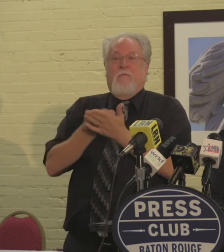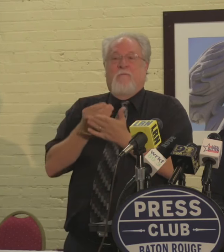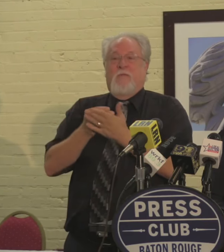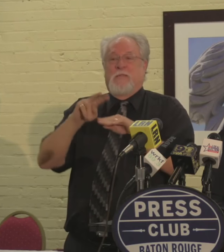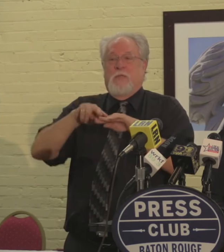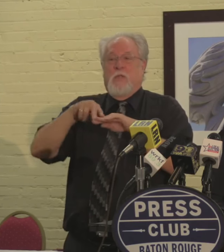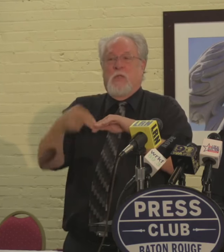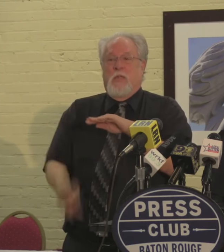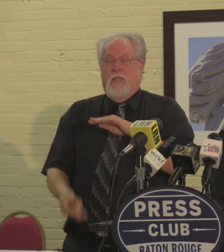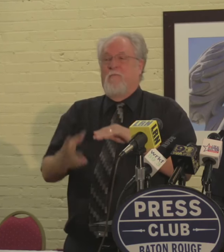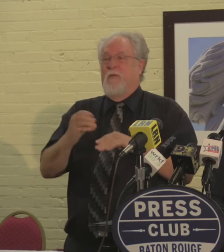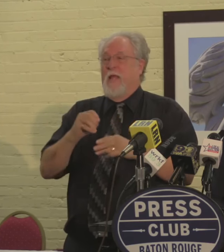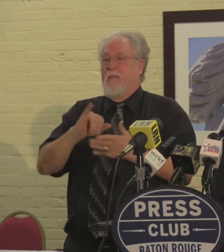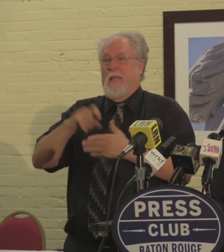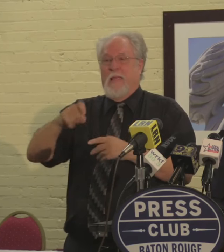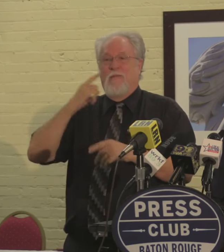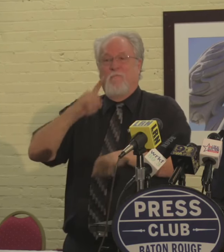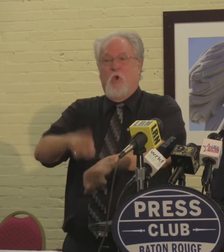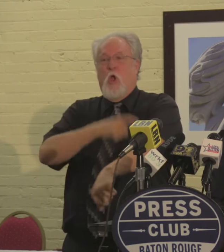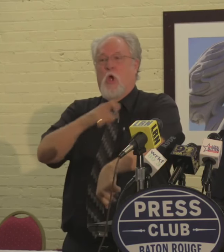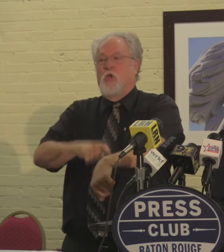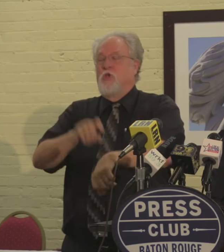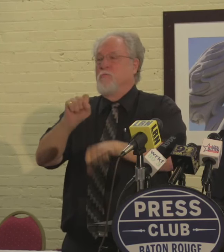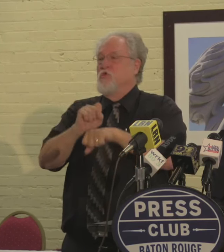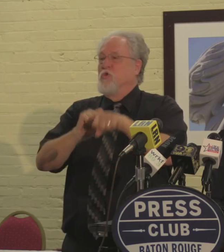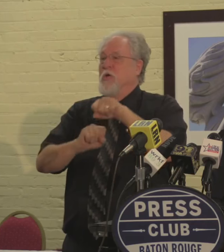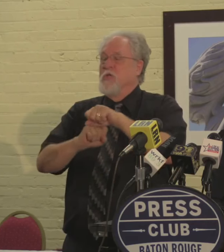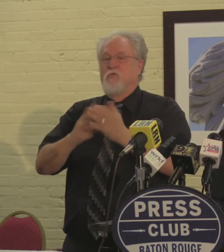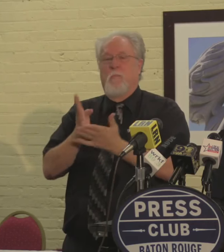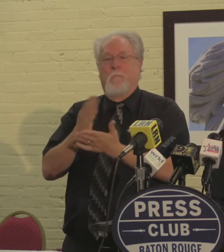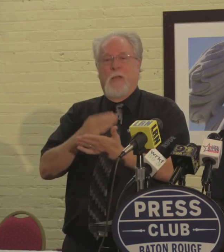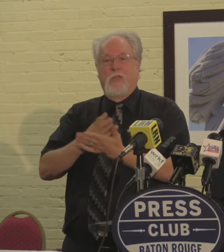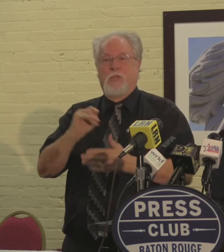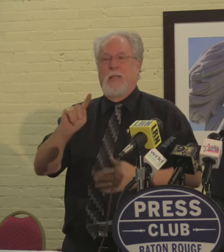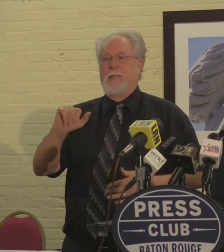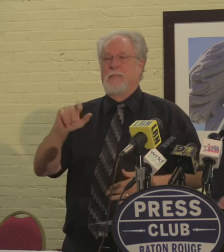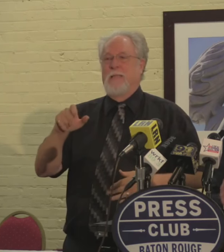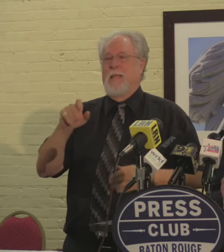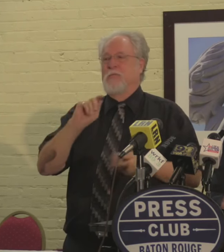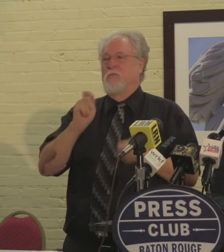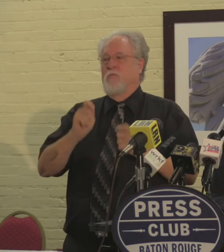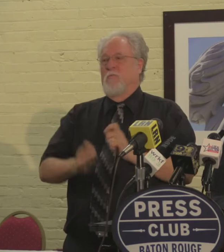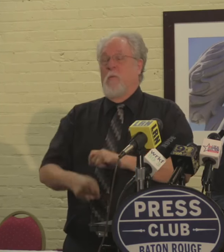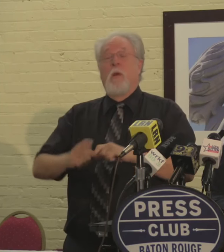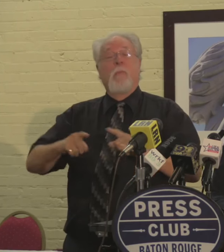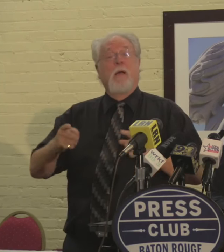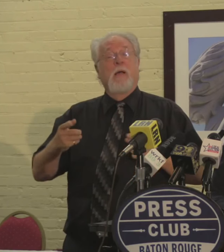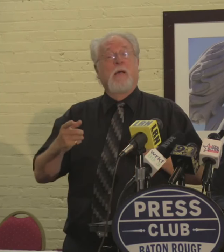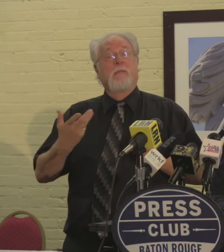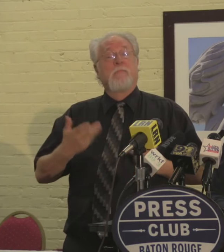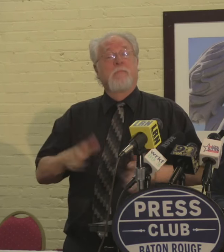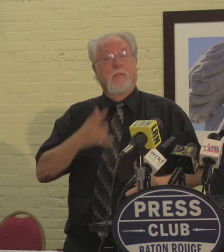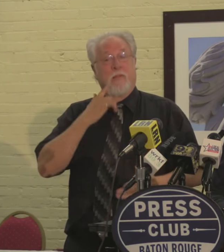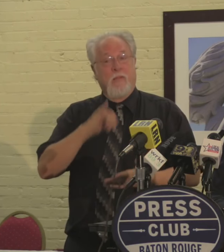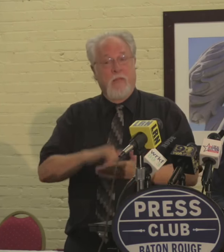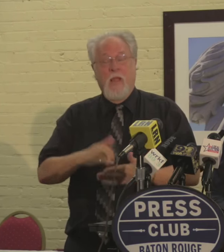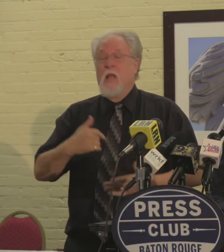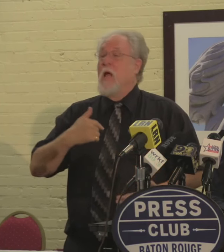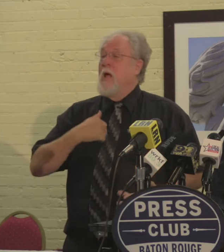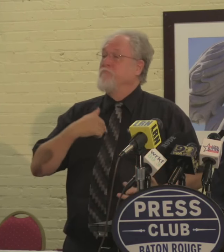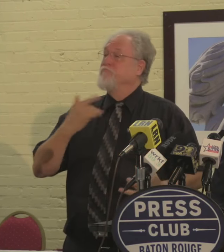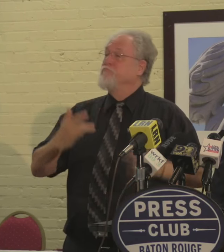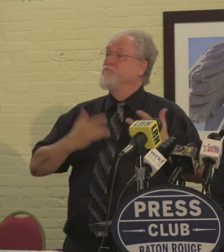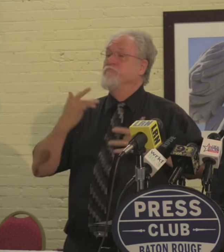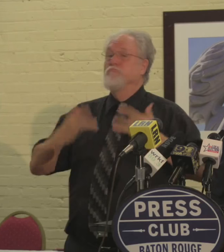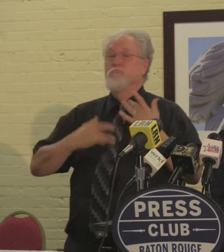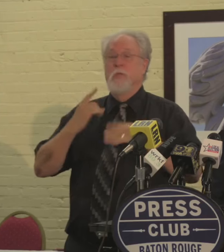continuing need to enact long-term structural budget and tax reform. But having said that, I will tell you I am genuinely excited